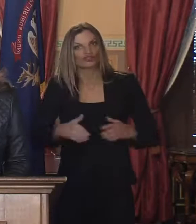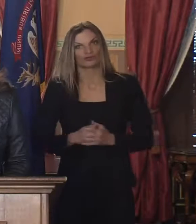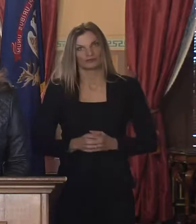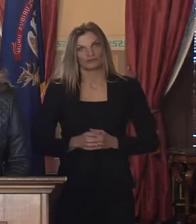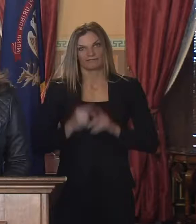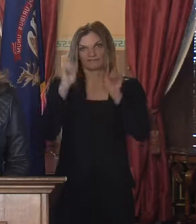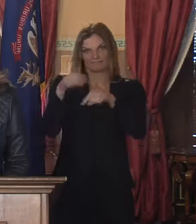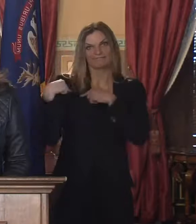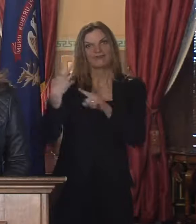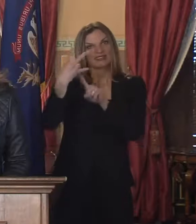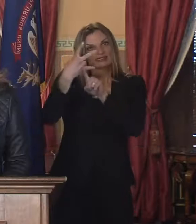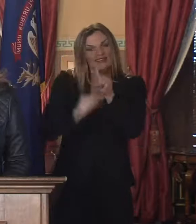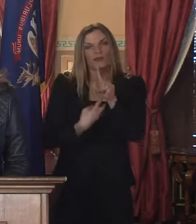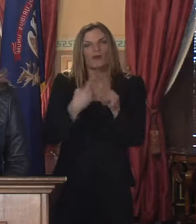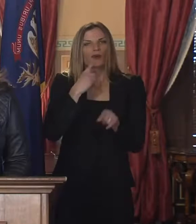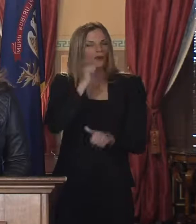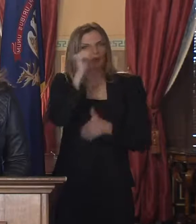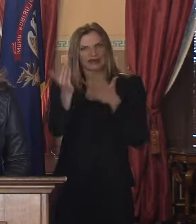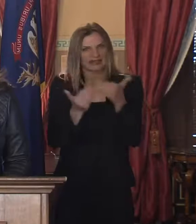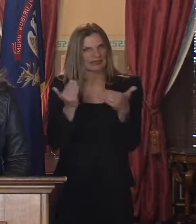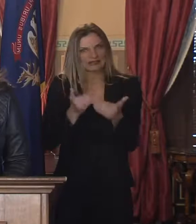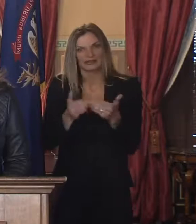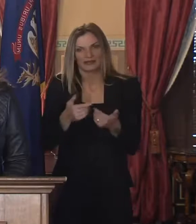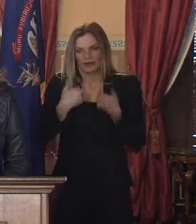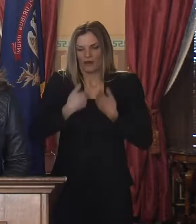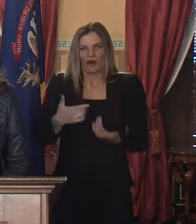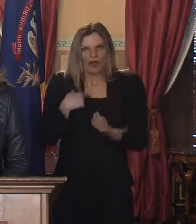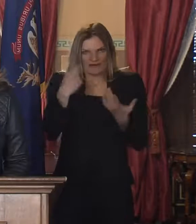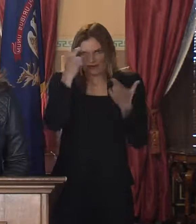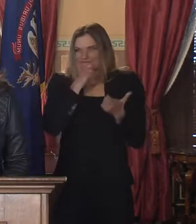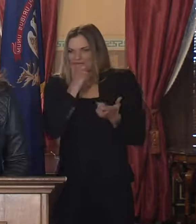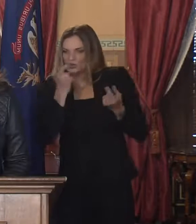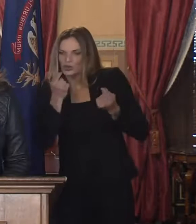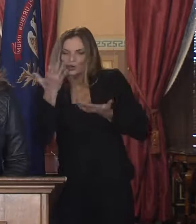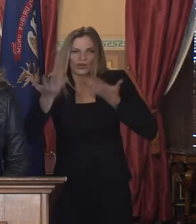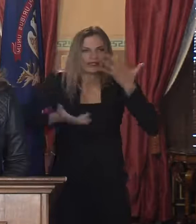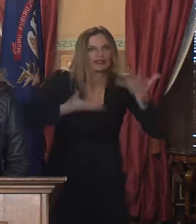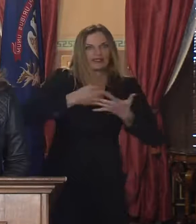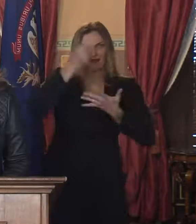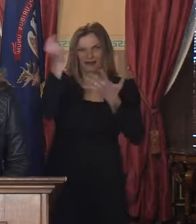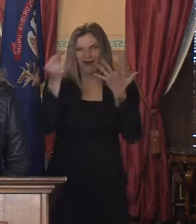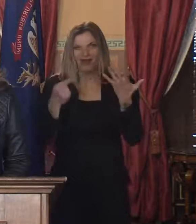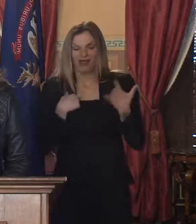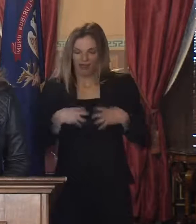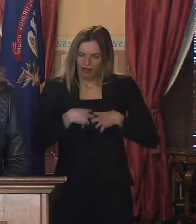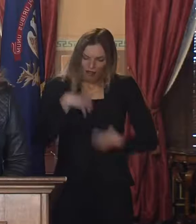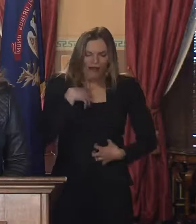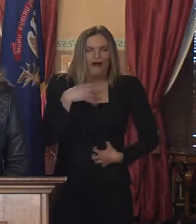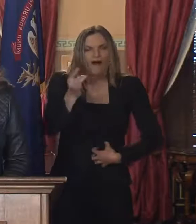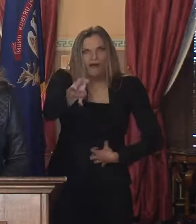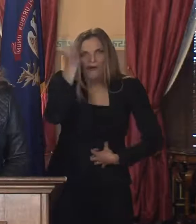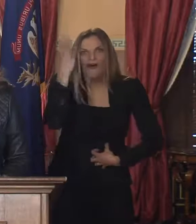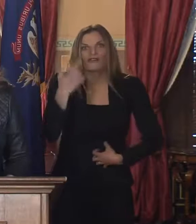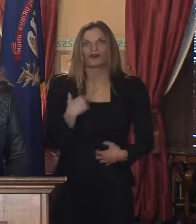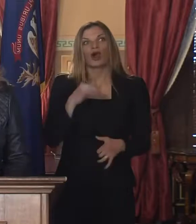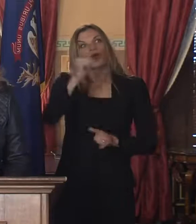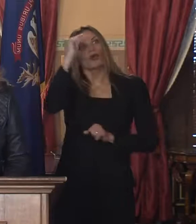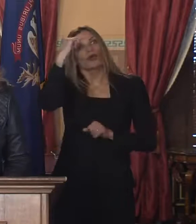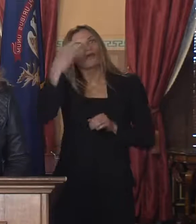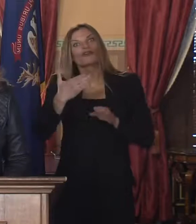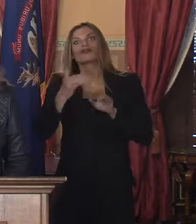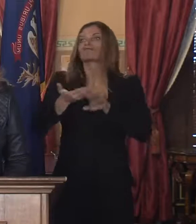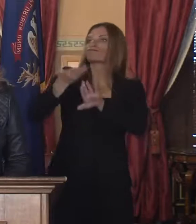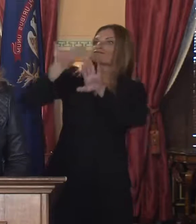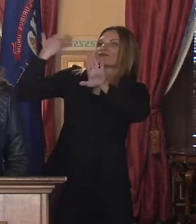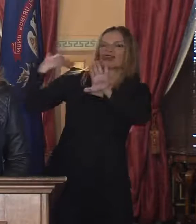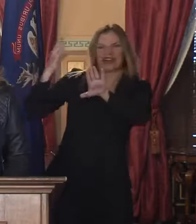months, I've made tough choices to keep our state safe. These have been gut-wrenching decisions no governor has ever had to